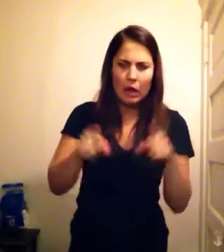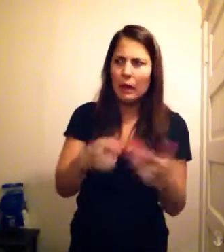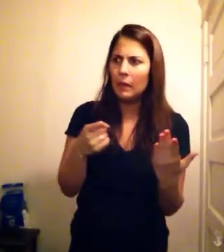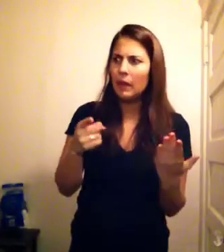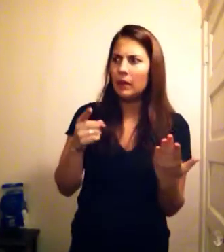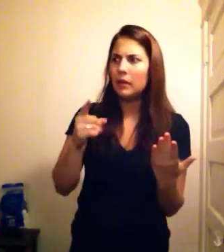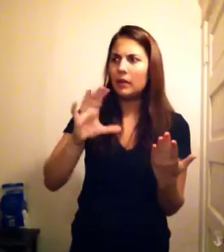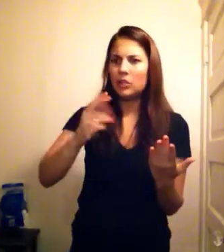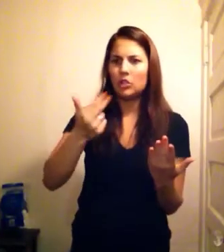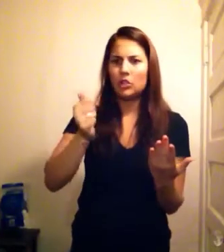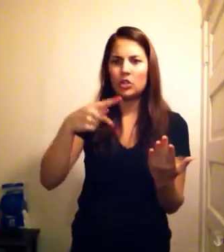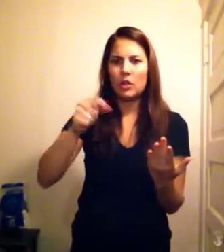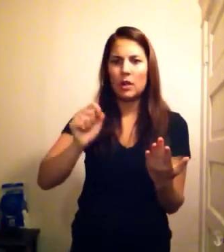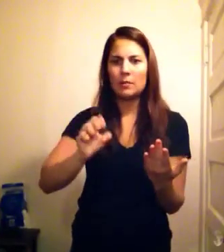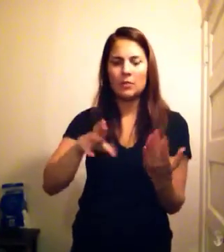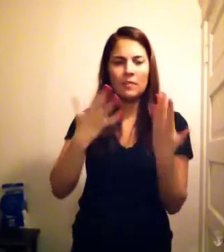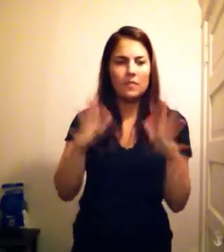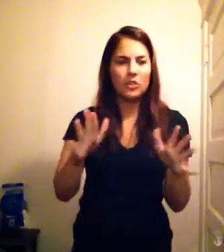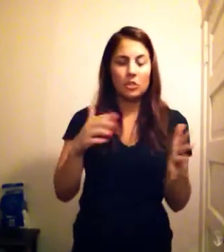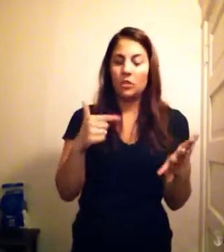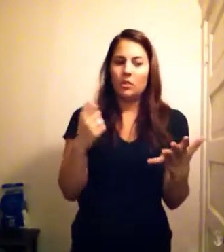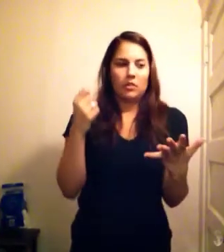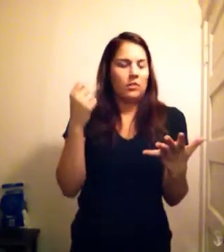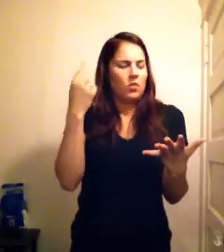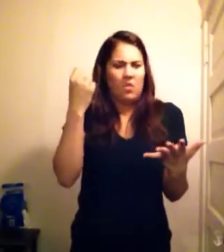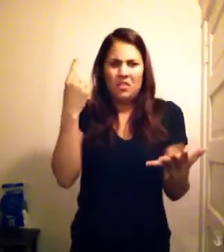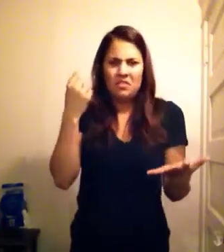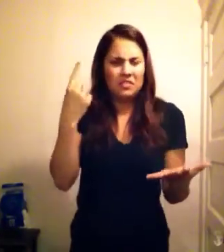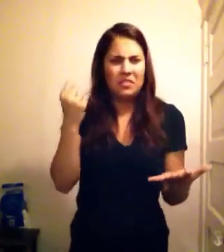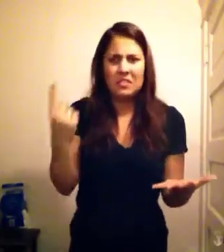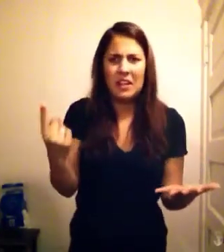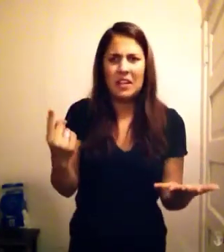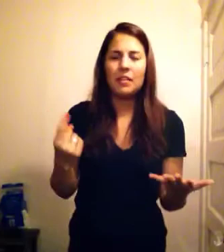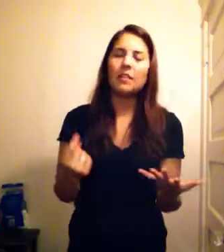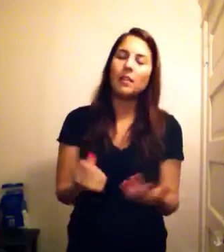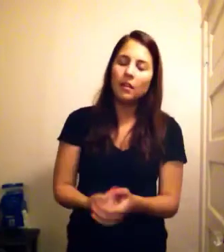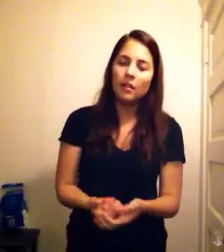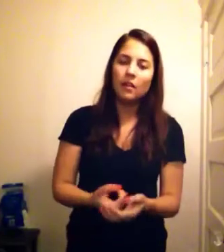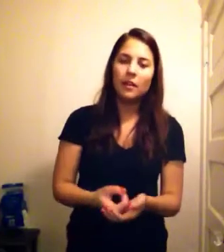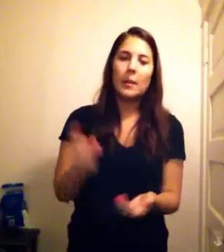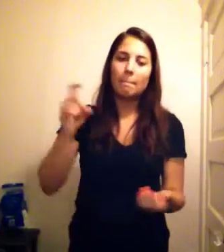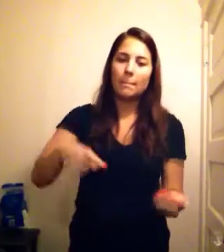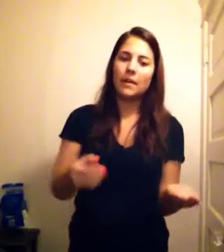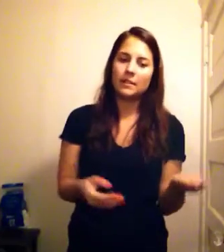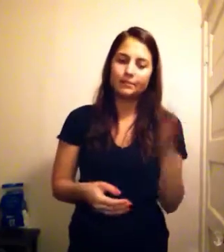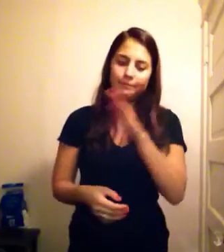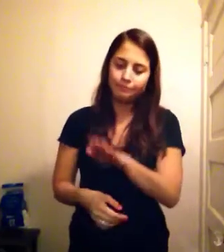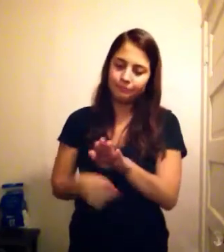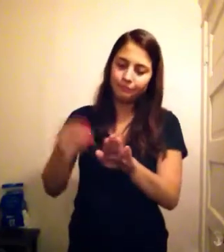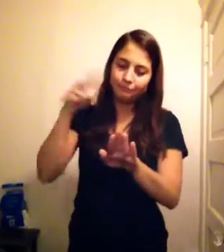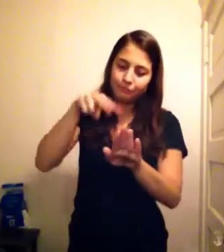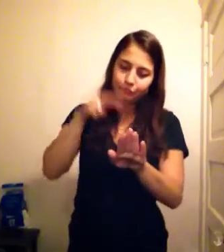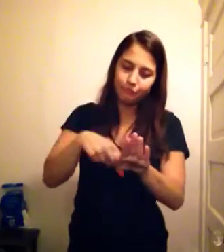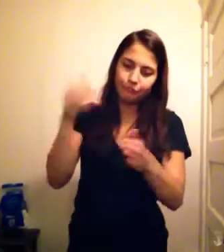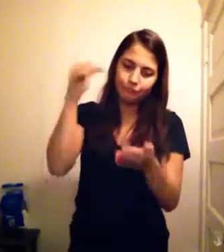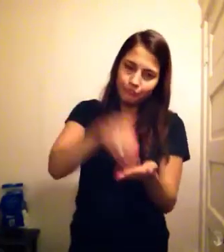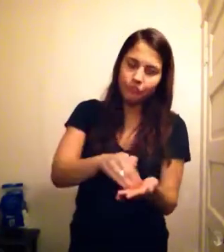timed test, from a CLEP exam to the SAT to a final exam, you don't have the option of having to reread